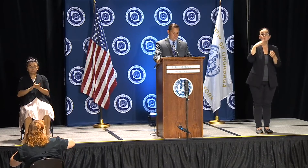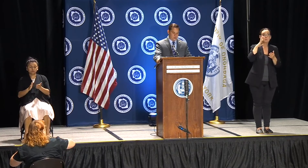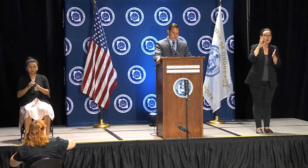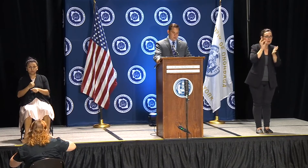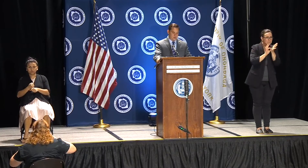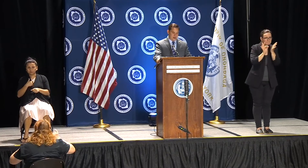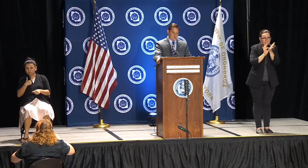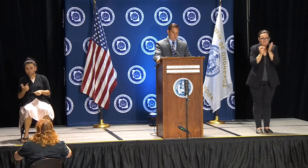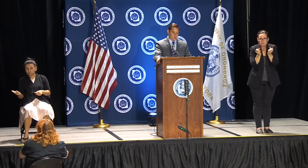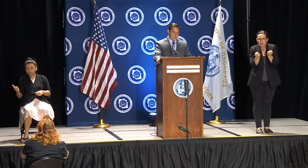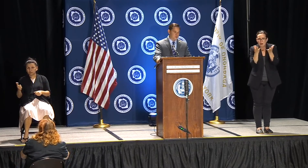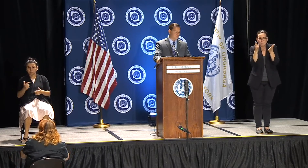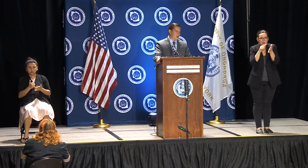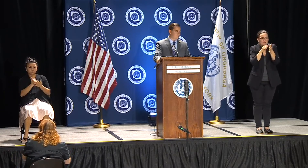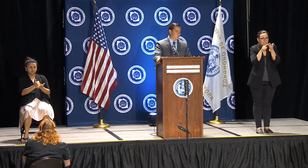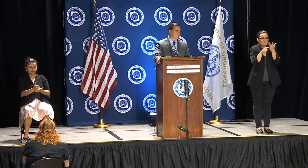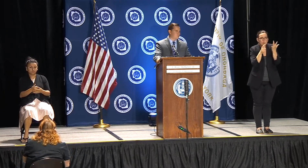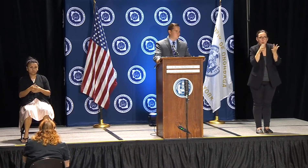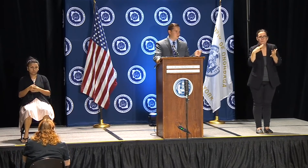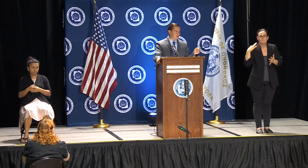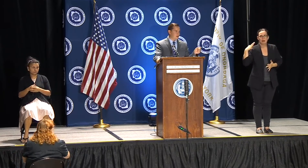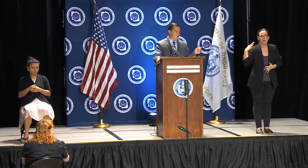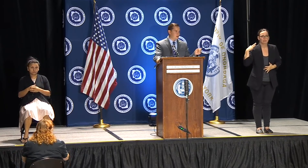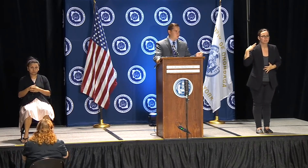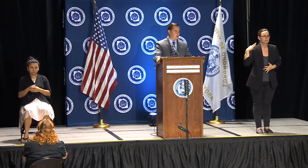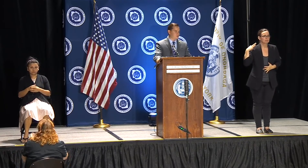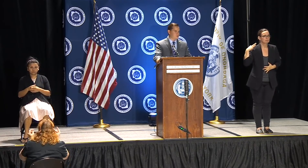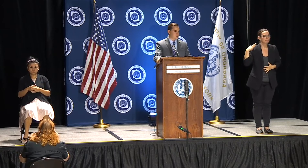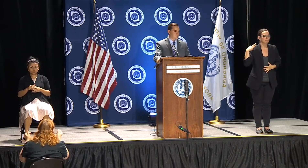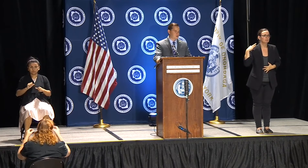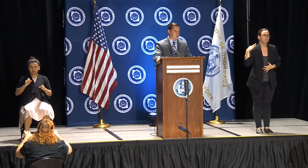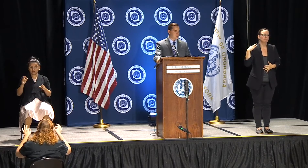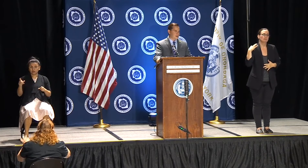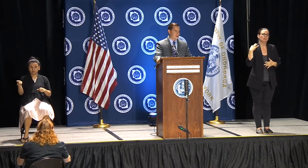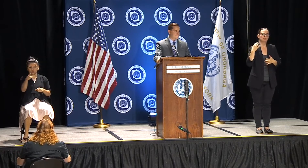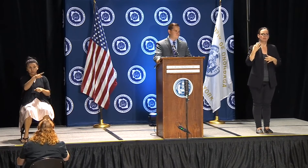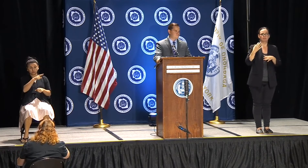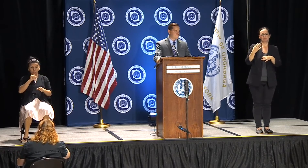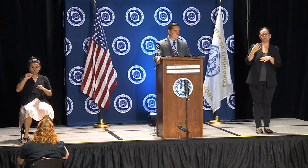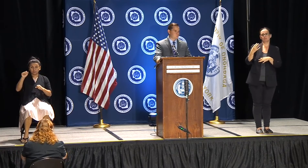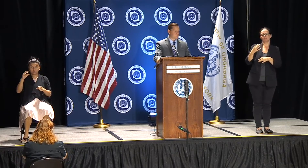move, and we have to move because we have a dollar amount we have to save.